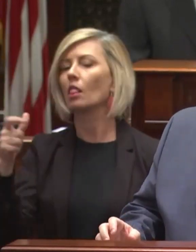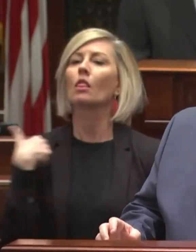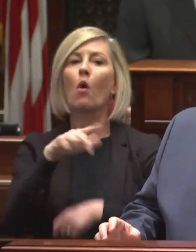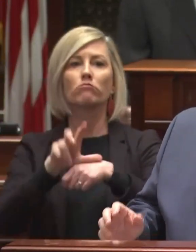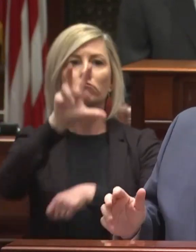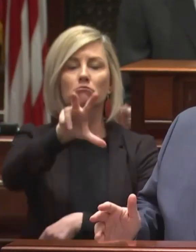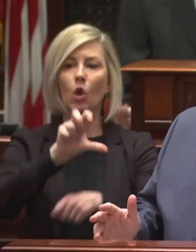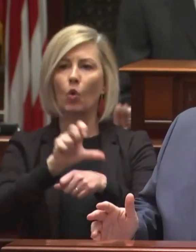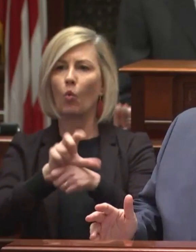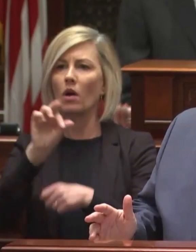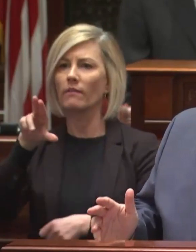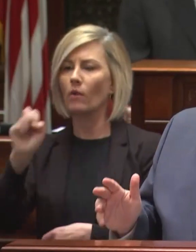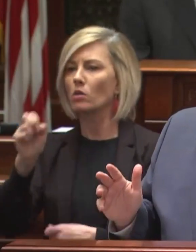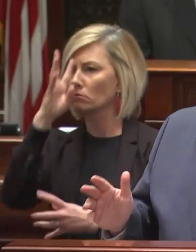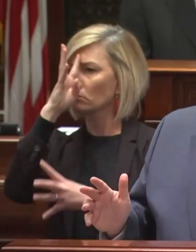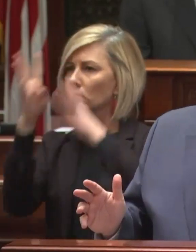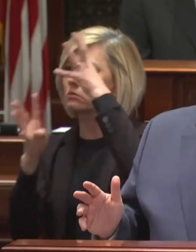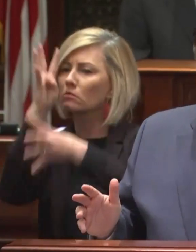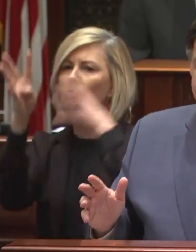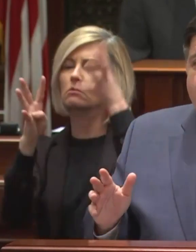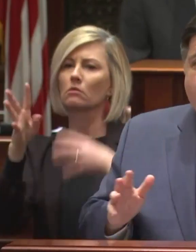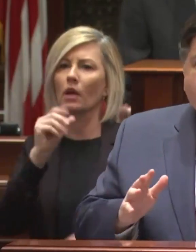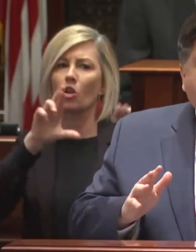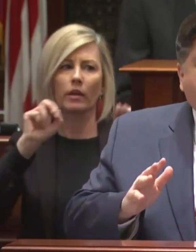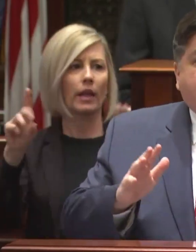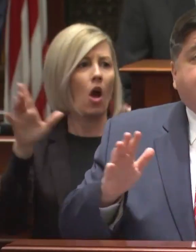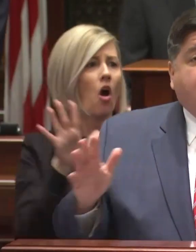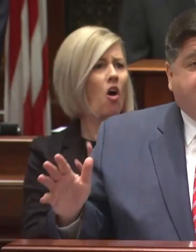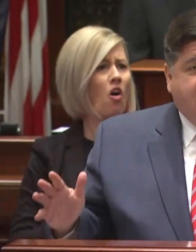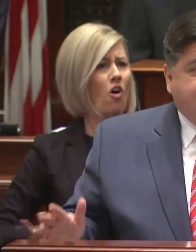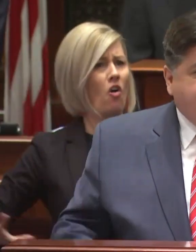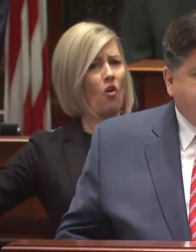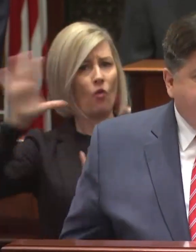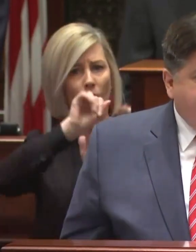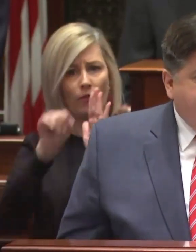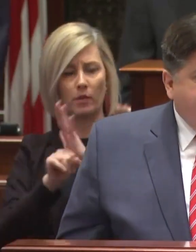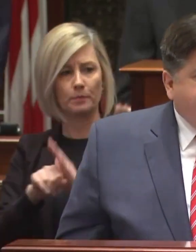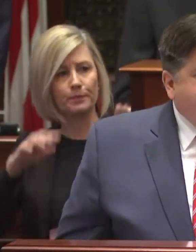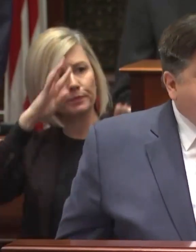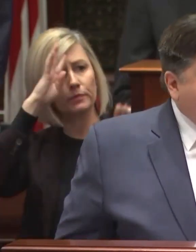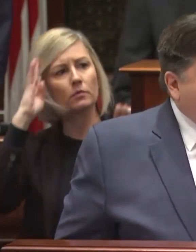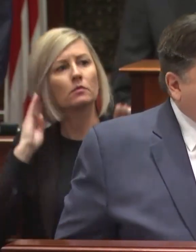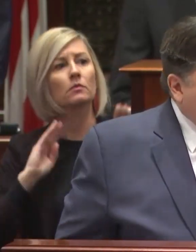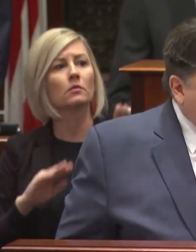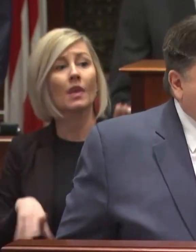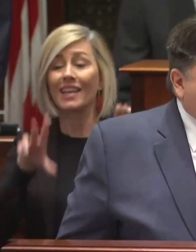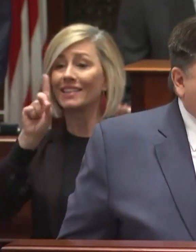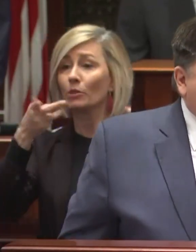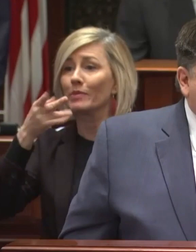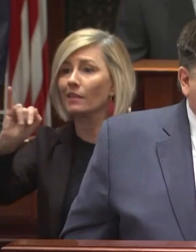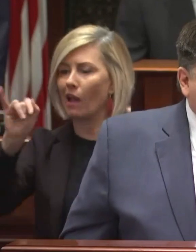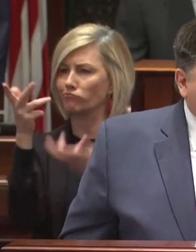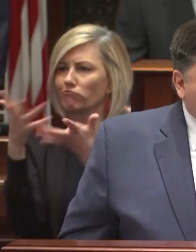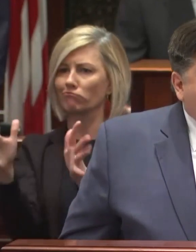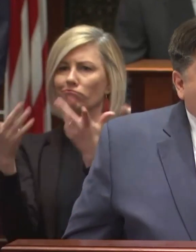workforce development, innovation, and R&D all across our state. DPI is already succeeding.